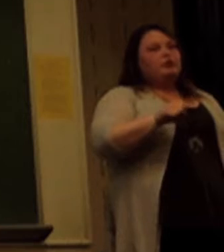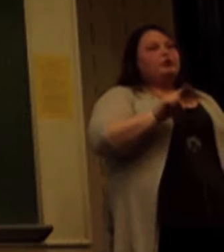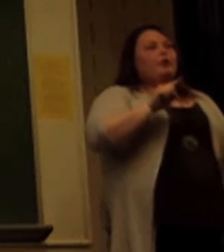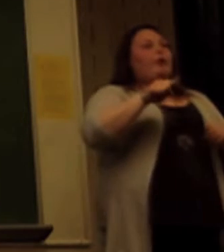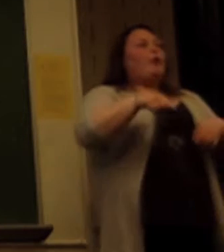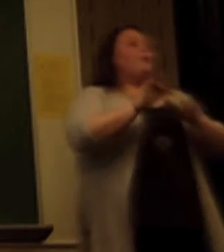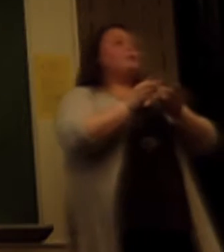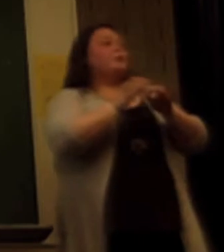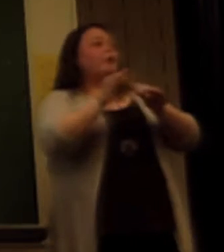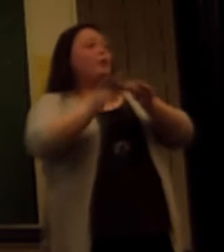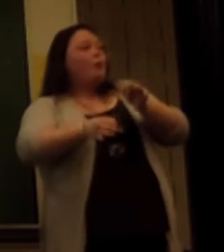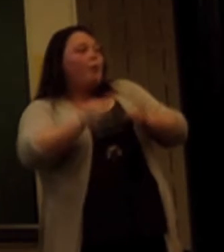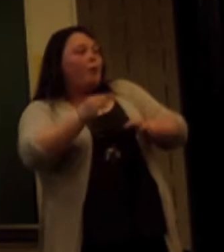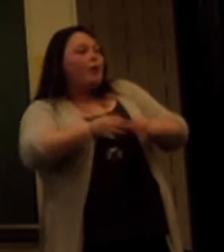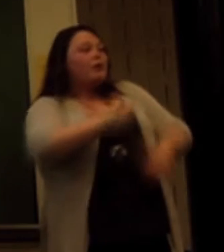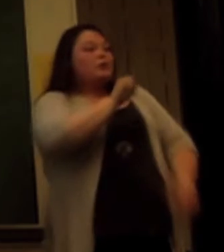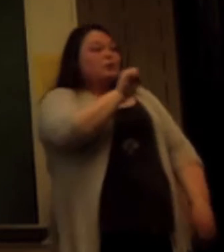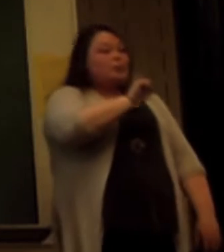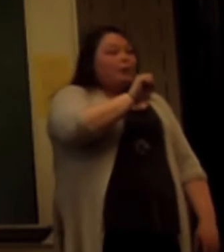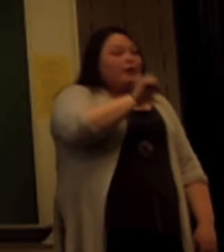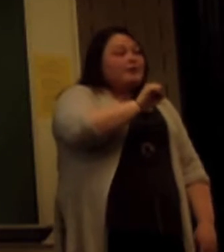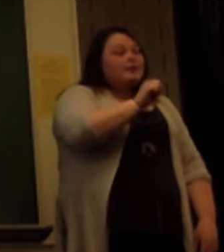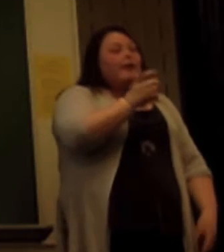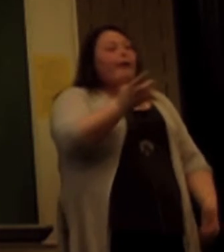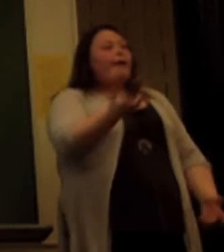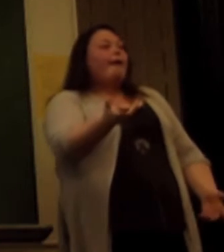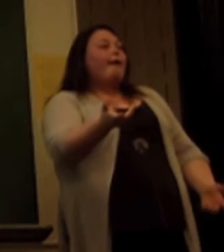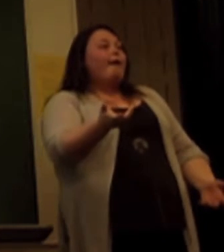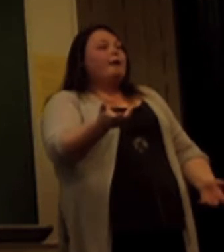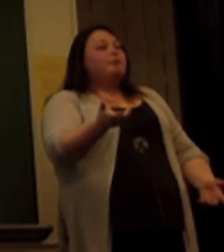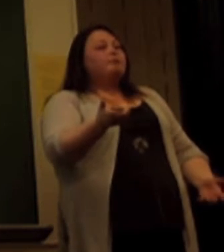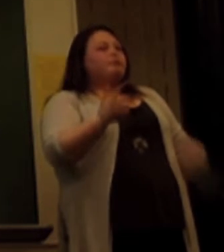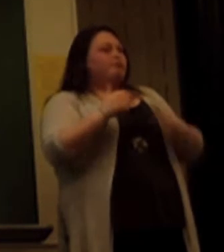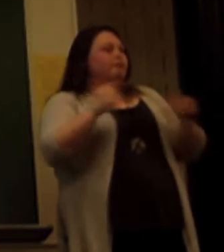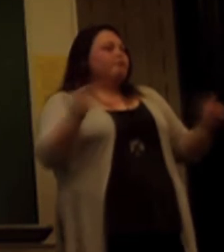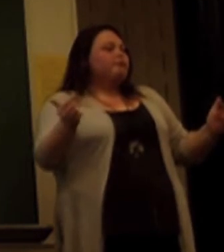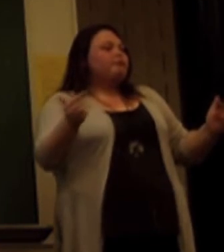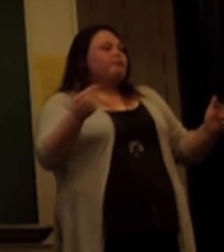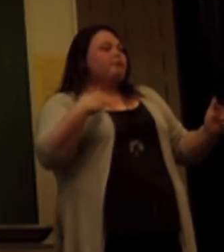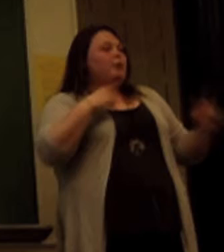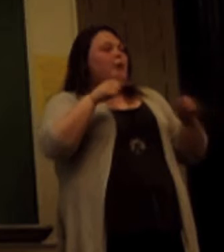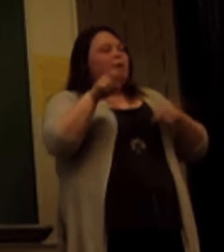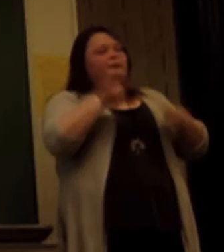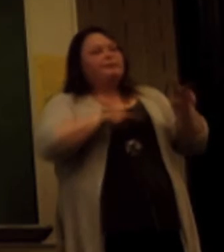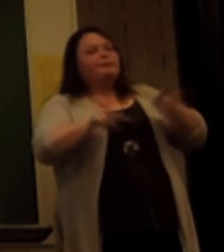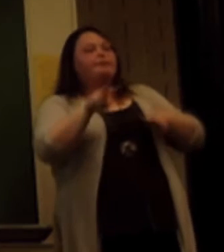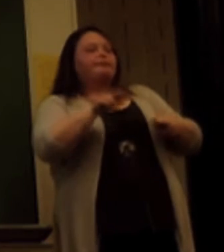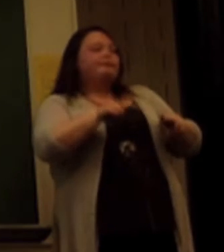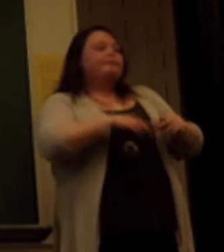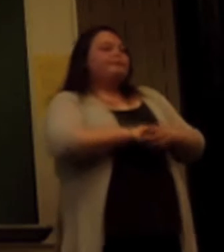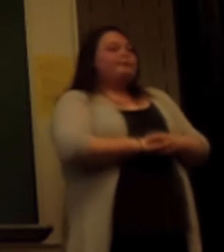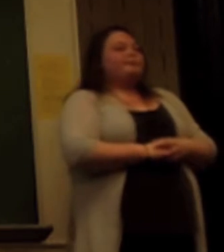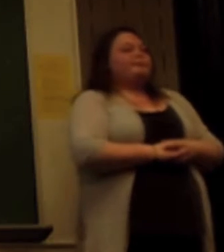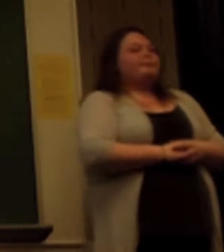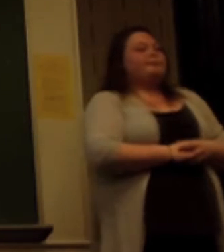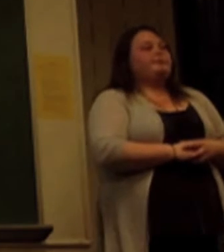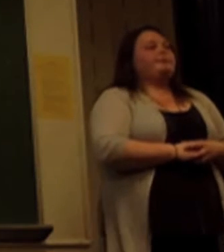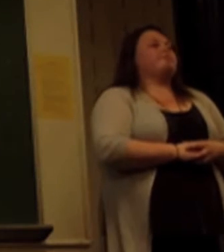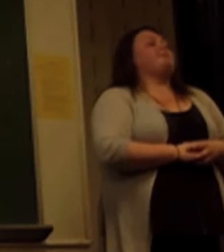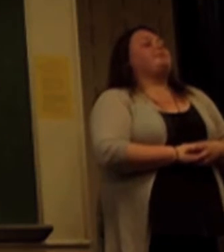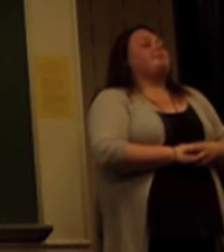or Sorensen in Buffalo. Otherwise, that'd really be it for observations.